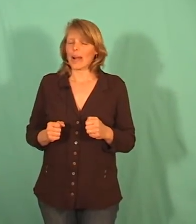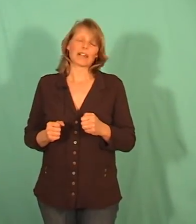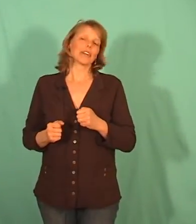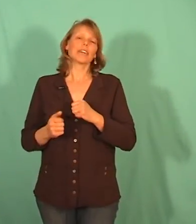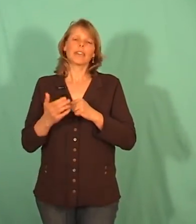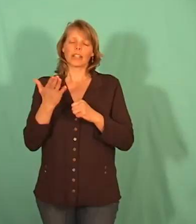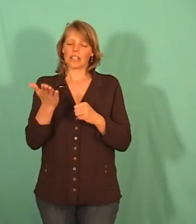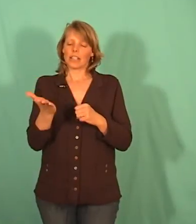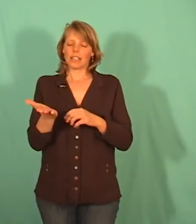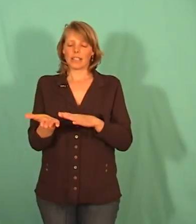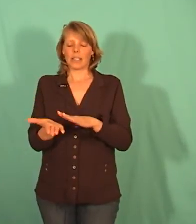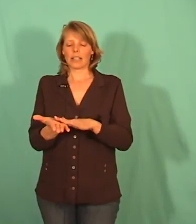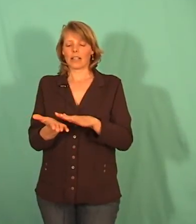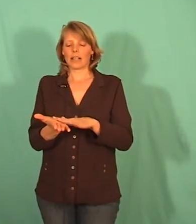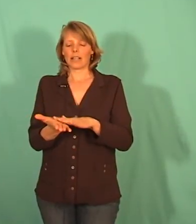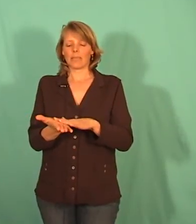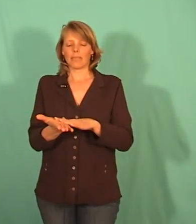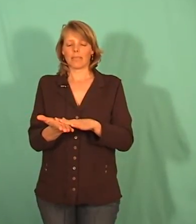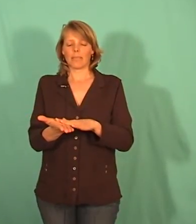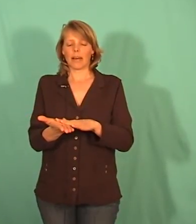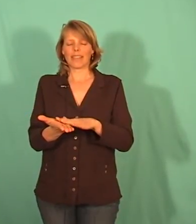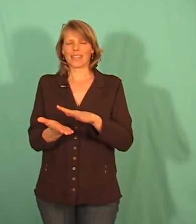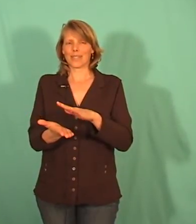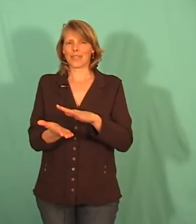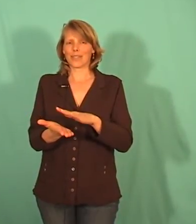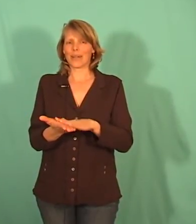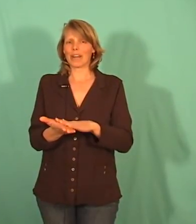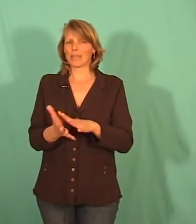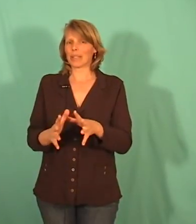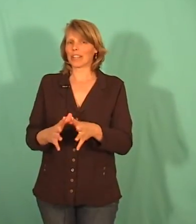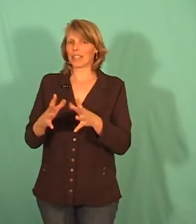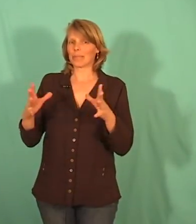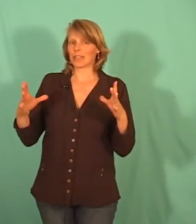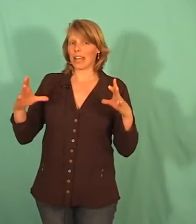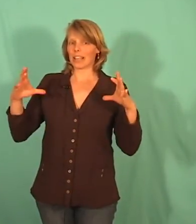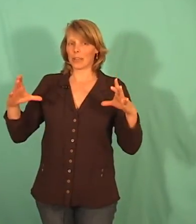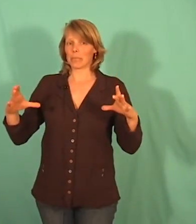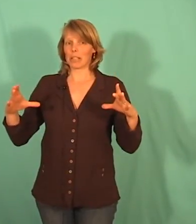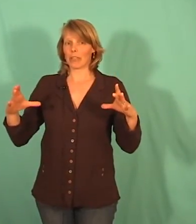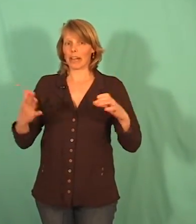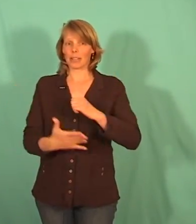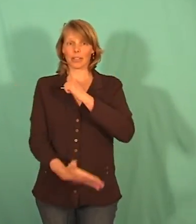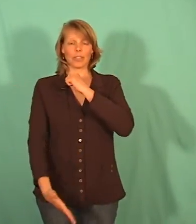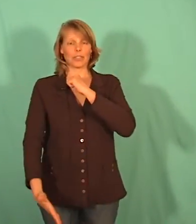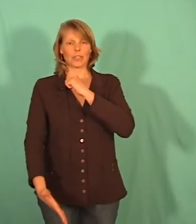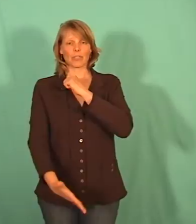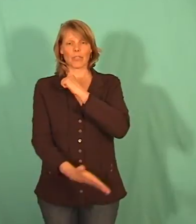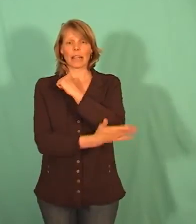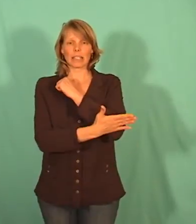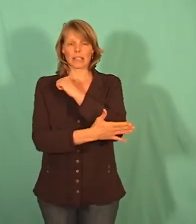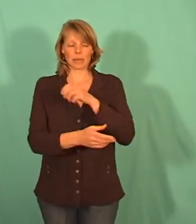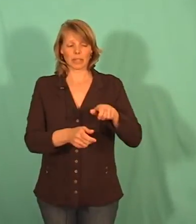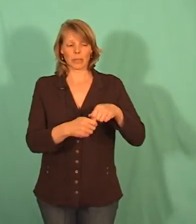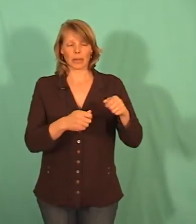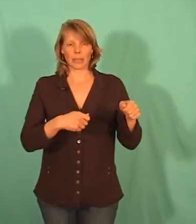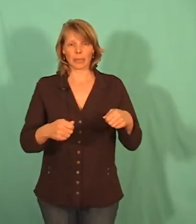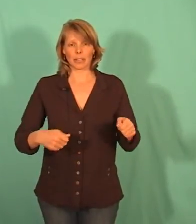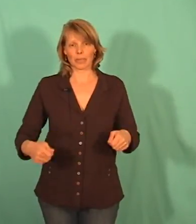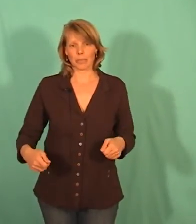Cracker. You take, I think this is derived from a long time ago. You had a great big cracker, and you crack it on something and break up into different